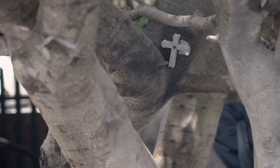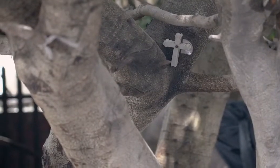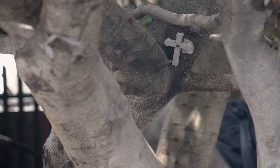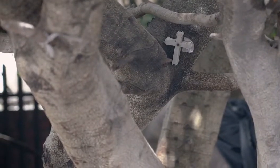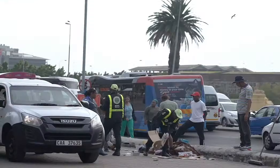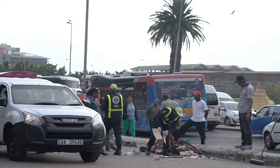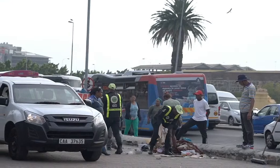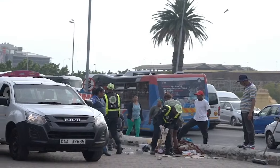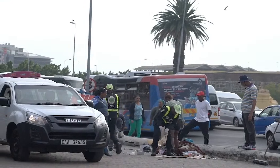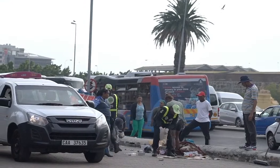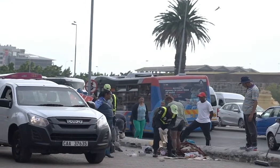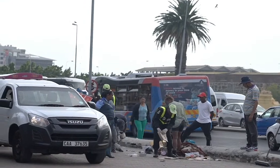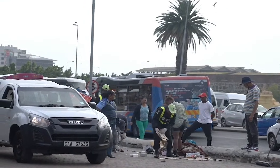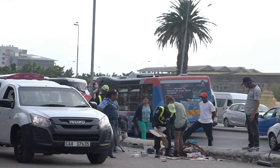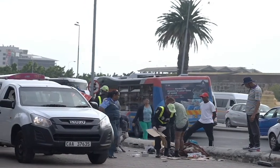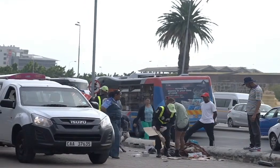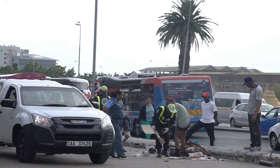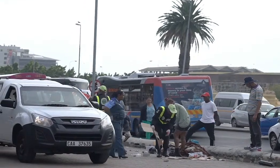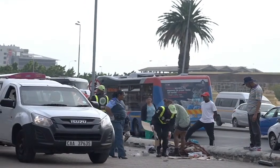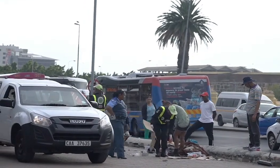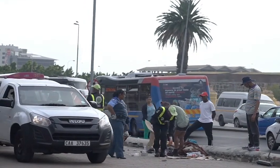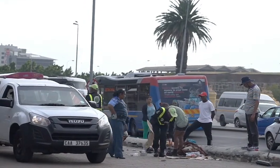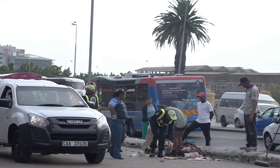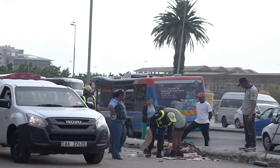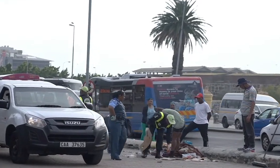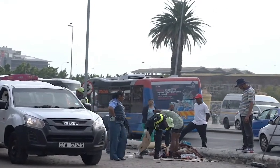eligible almost for the rights that other people have.